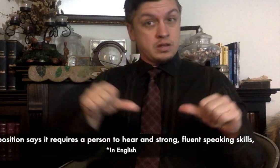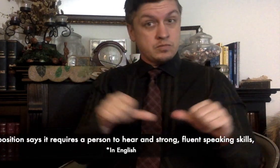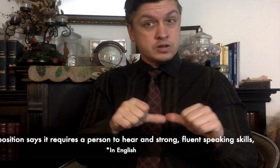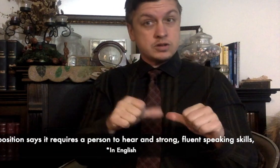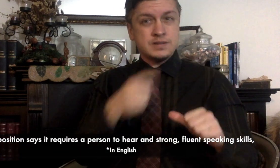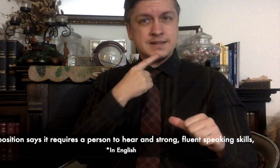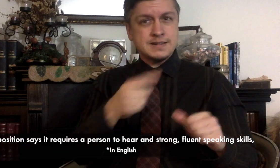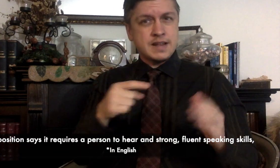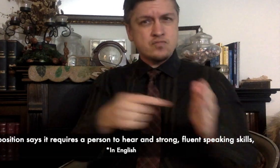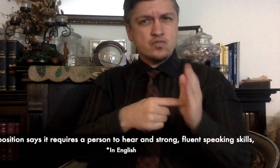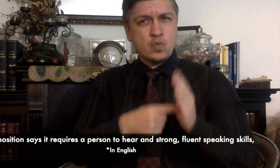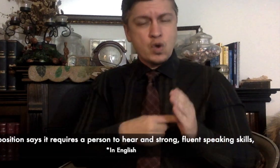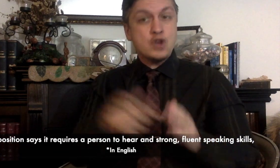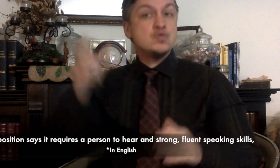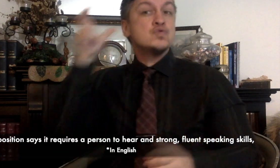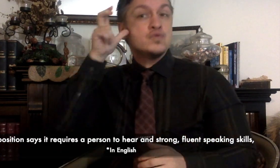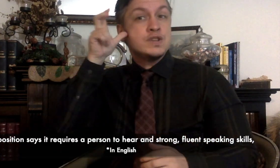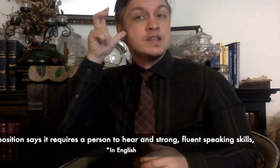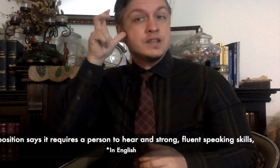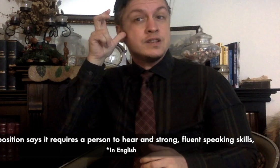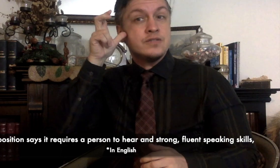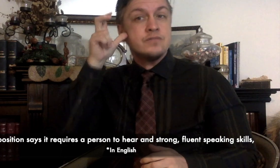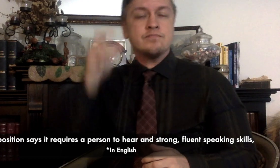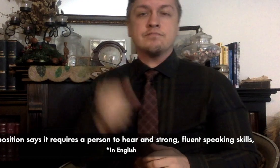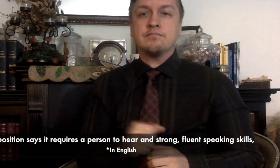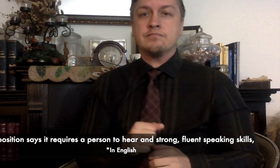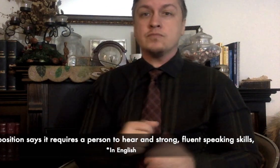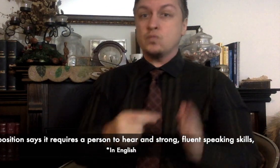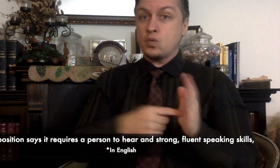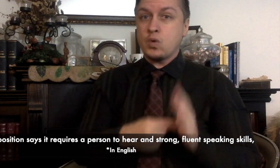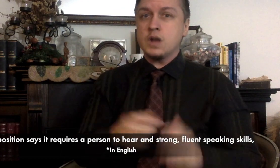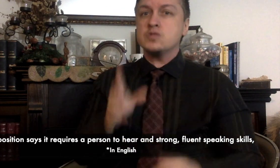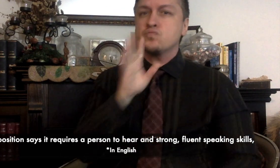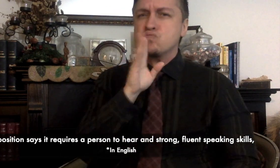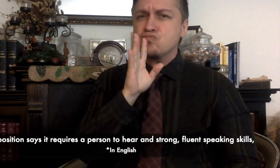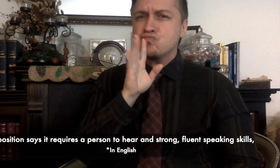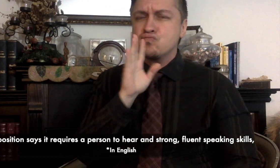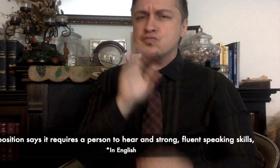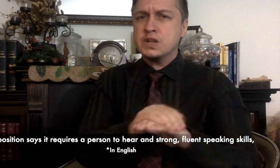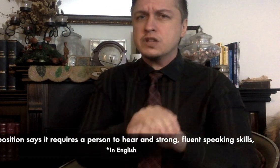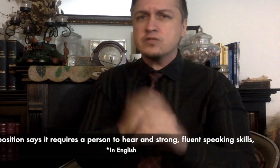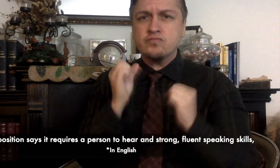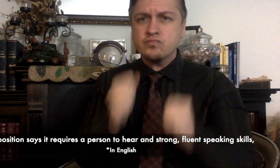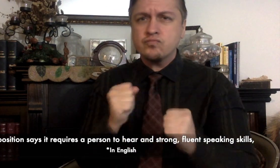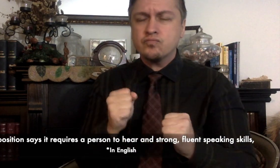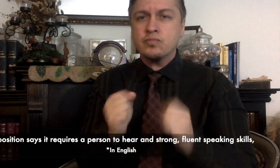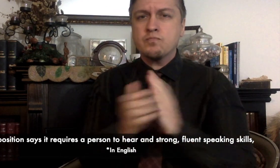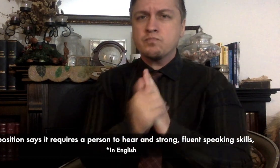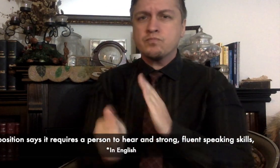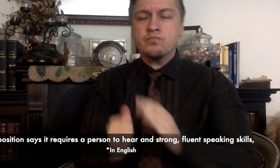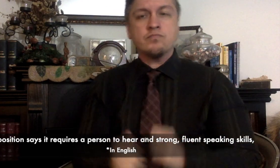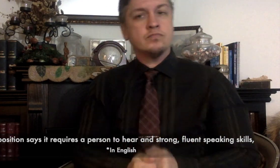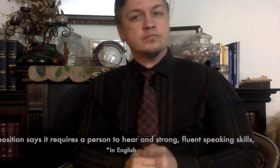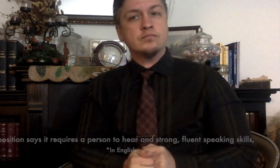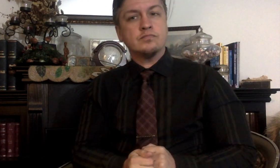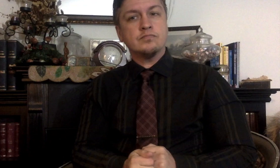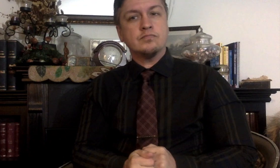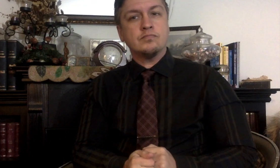ads. If a position says it requires a person to hear and strong, fluent speaking skills in